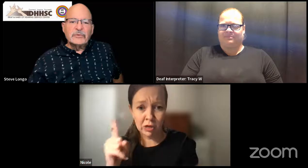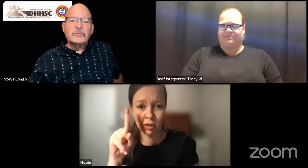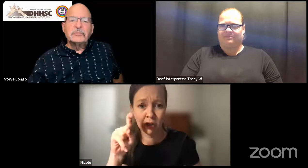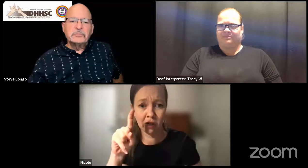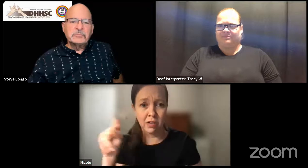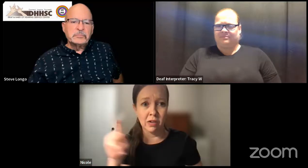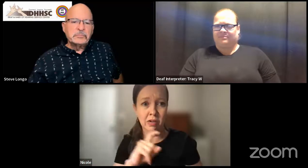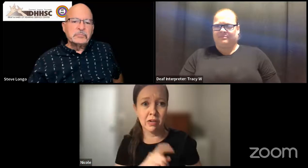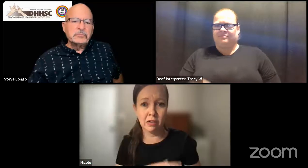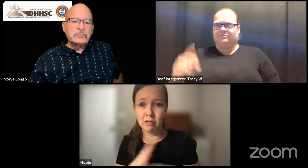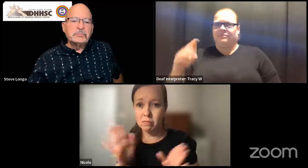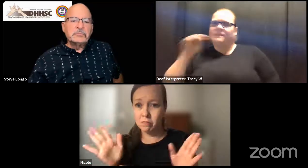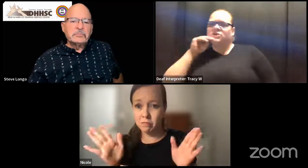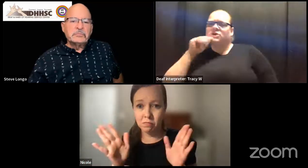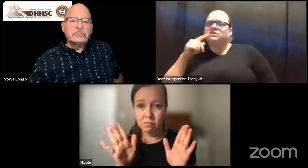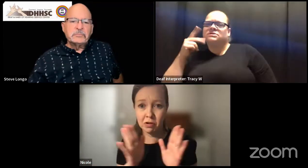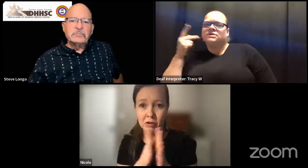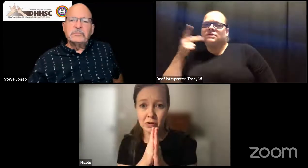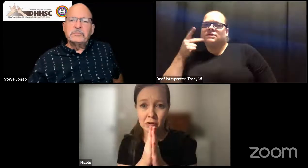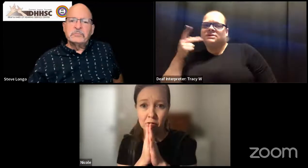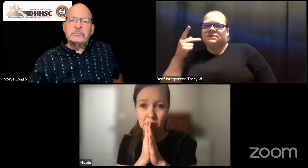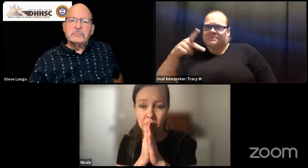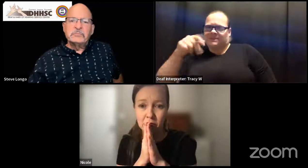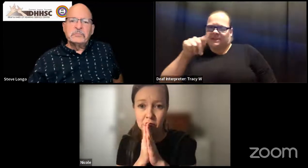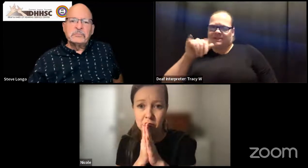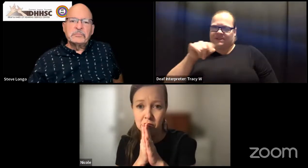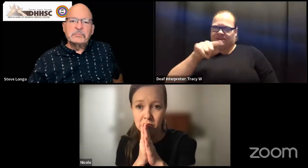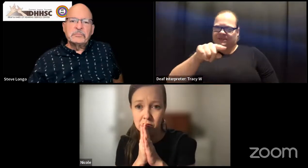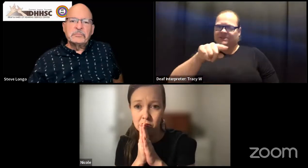Were there any questions from the workshop?